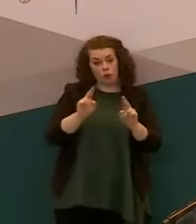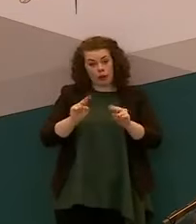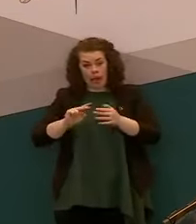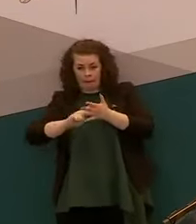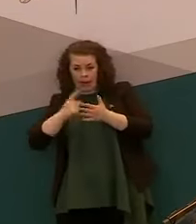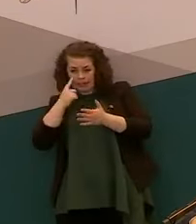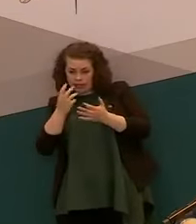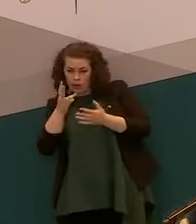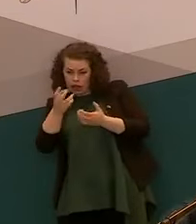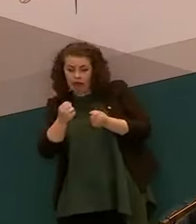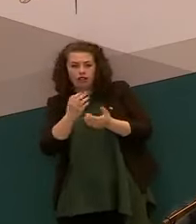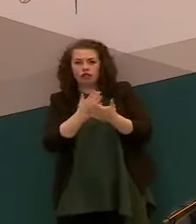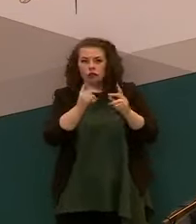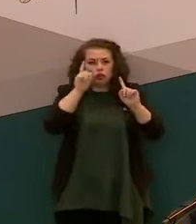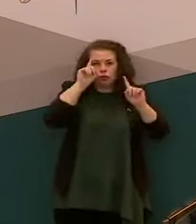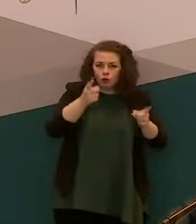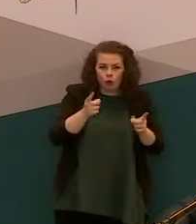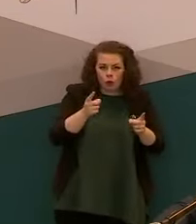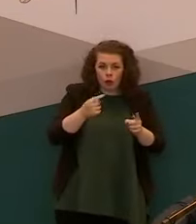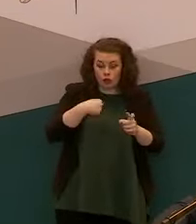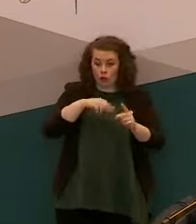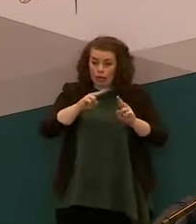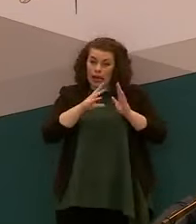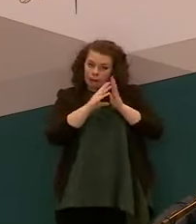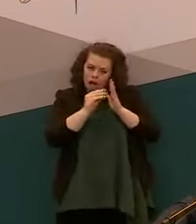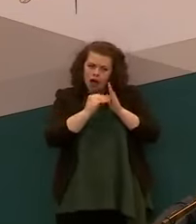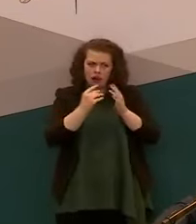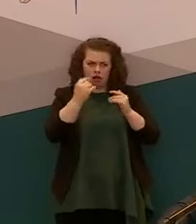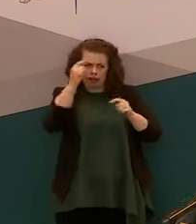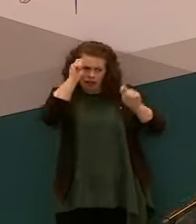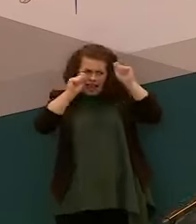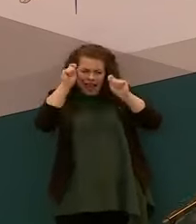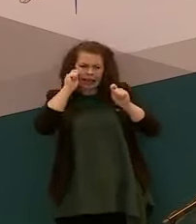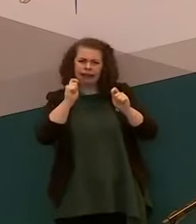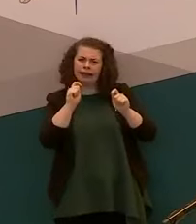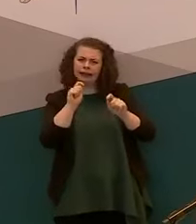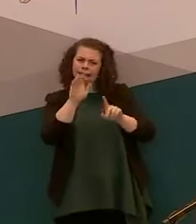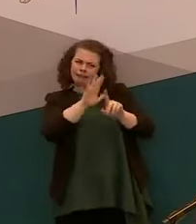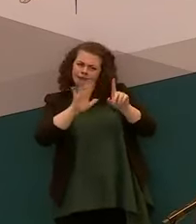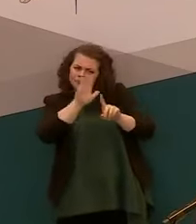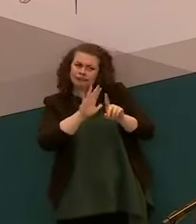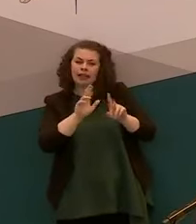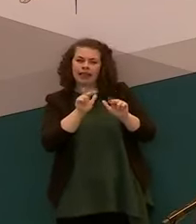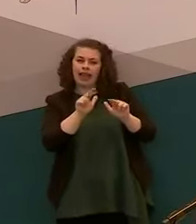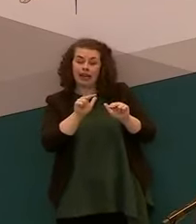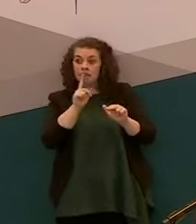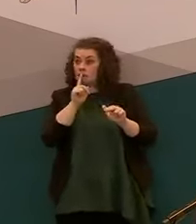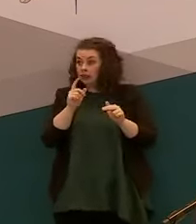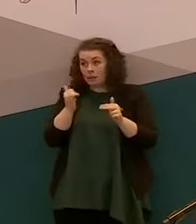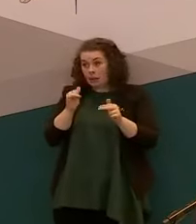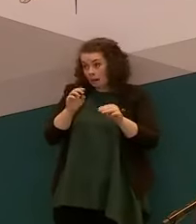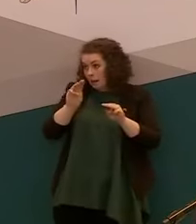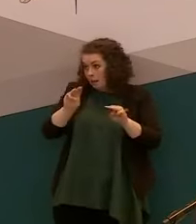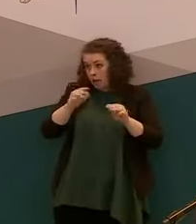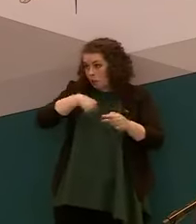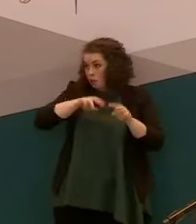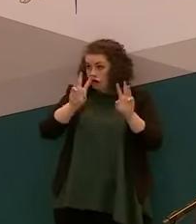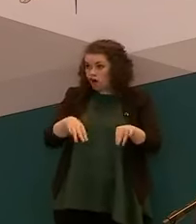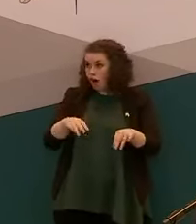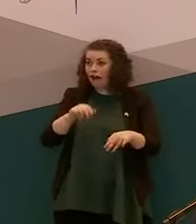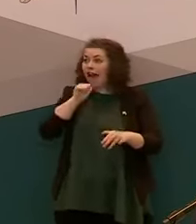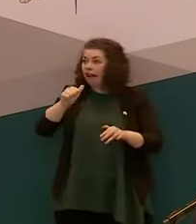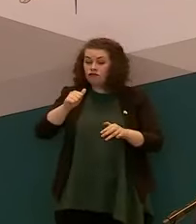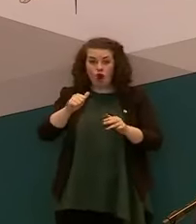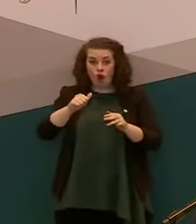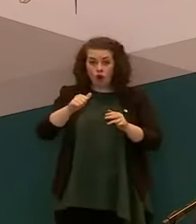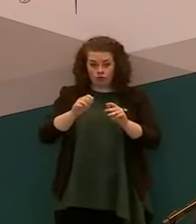model and we can try to estimate what we think the impact of something will be, but as I've said before, we could be wrong. There isn't a rule book, there isn't a